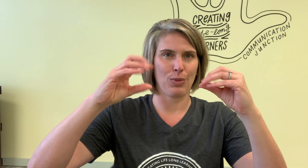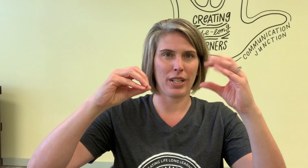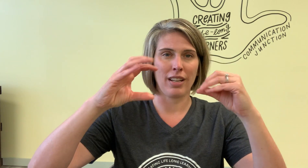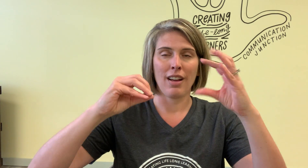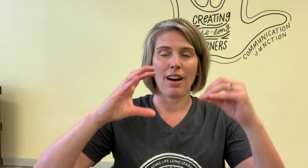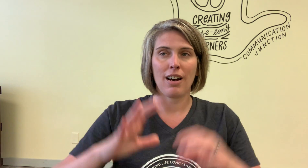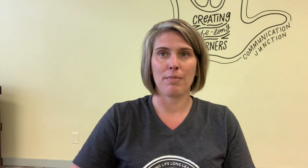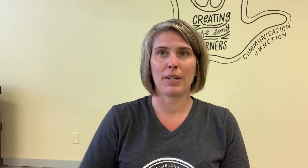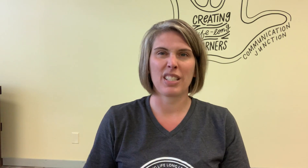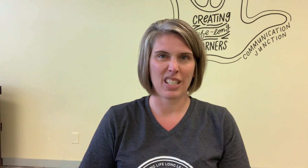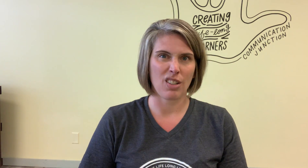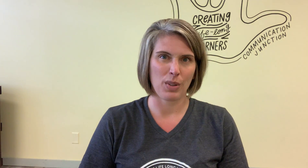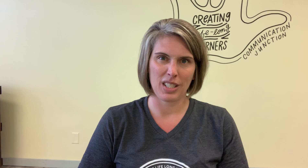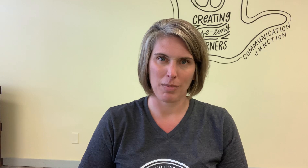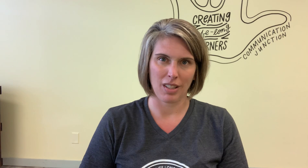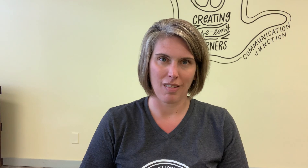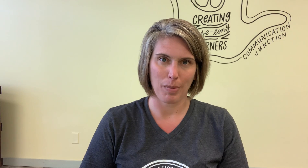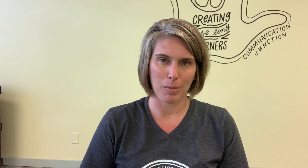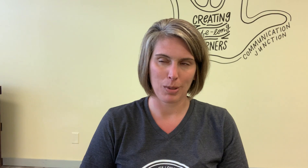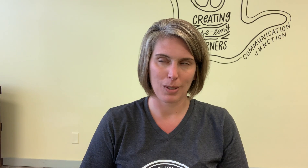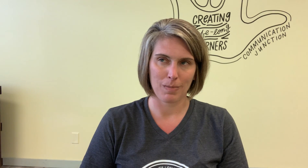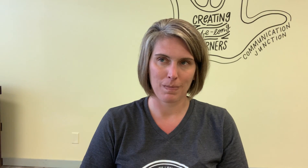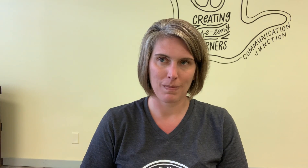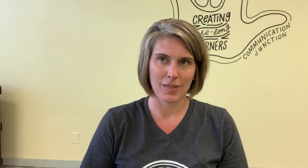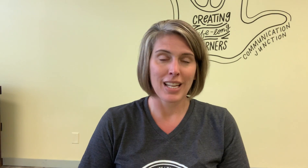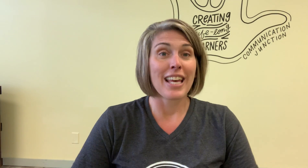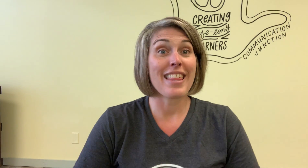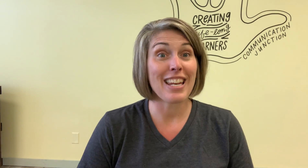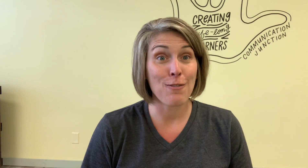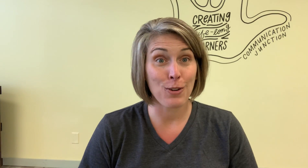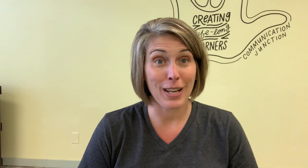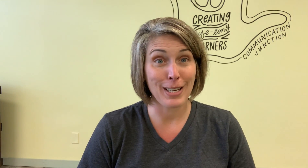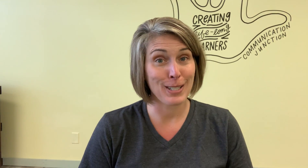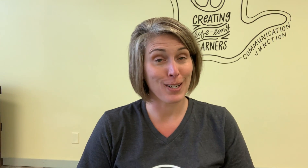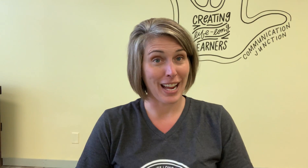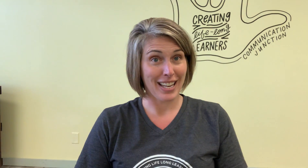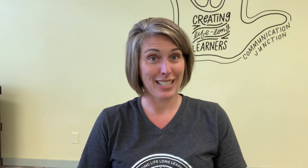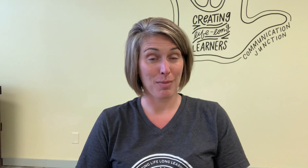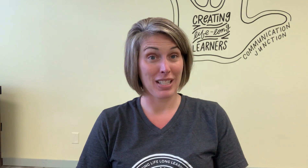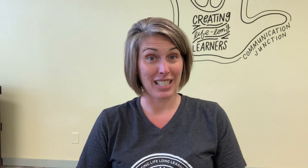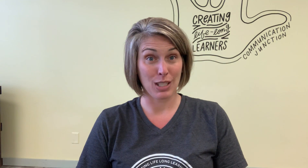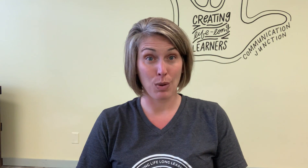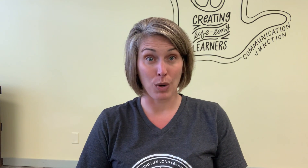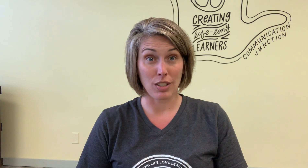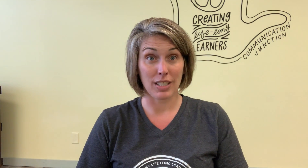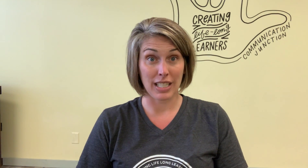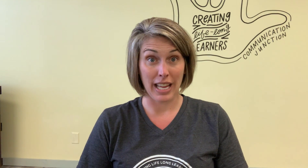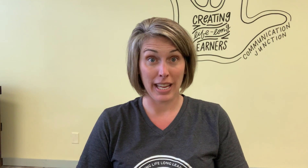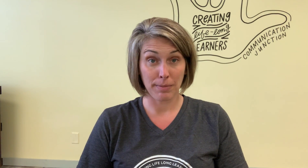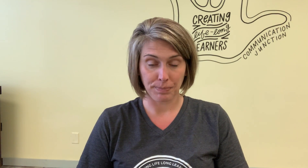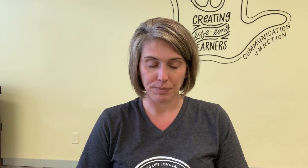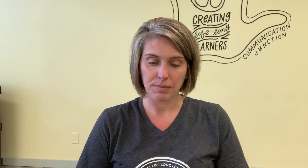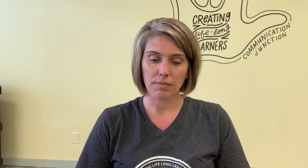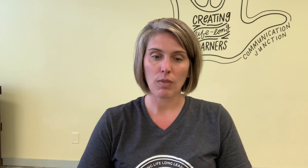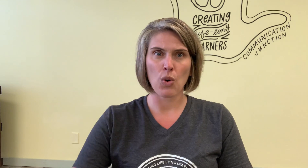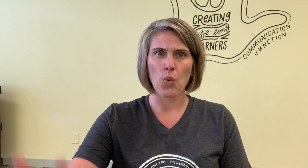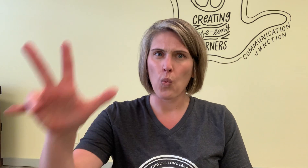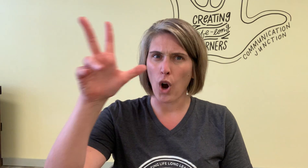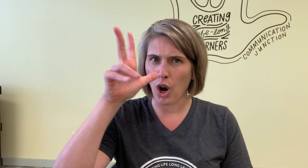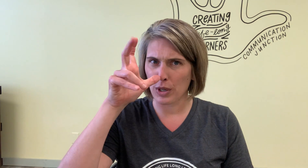one because kids always seem to love bubbles. Then if you're ready to start adding some of the signs we worked on today, always